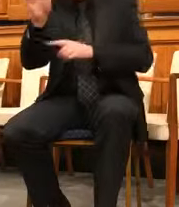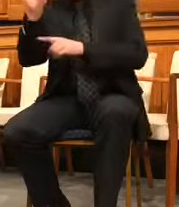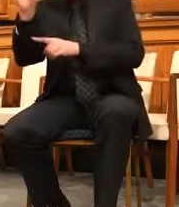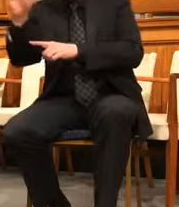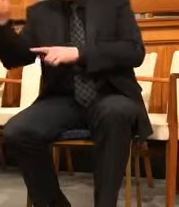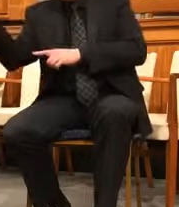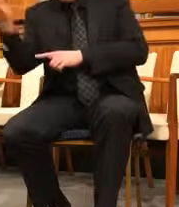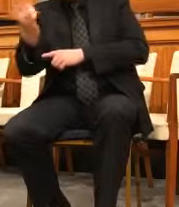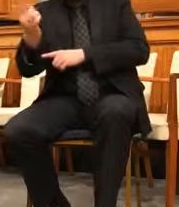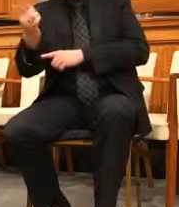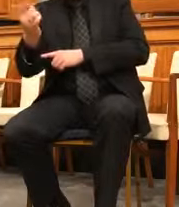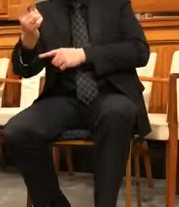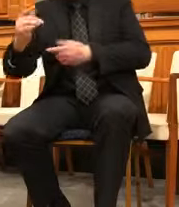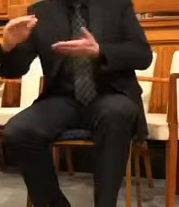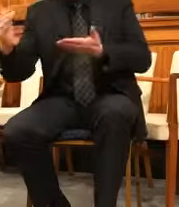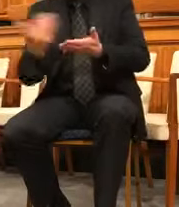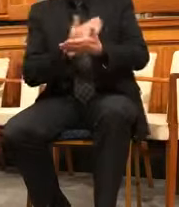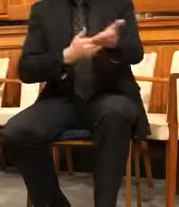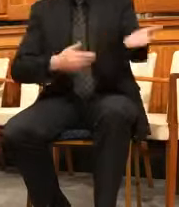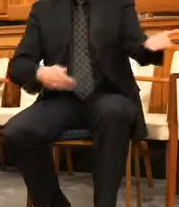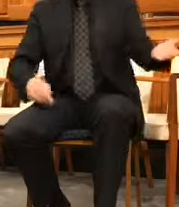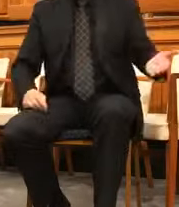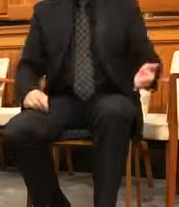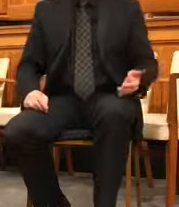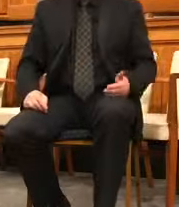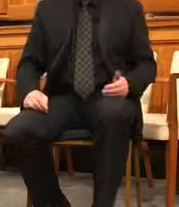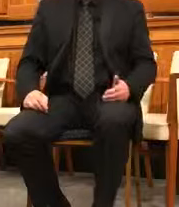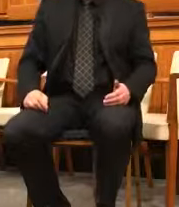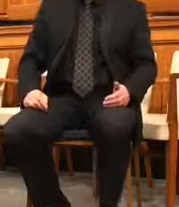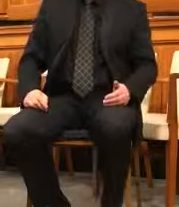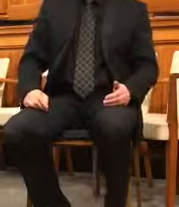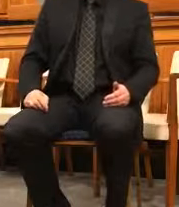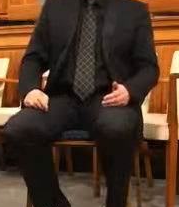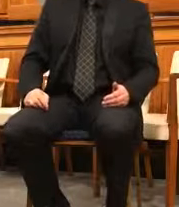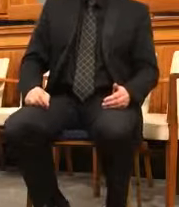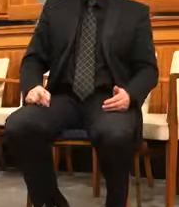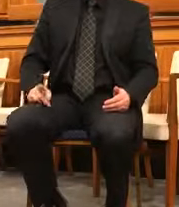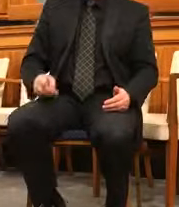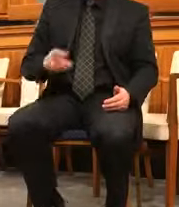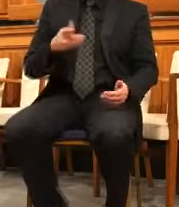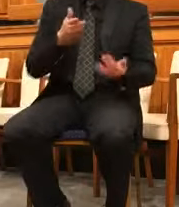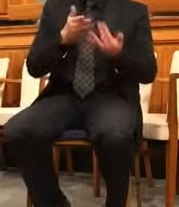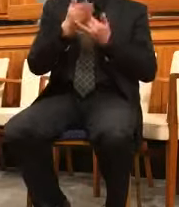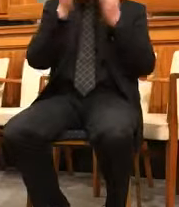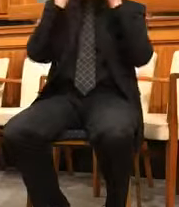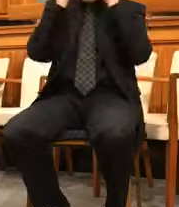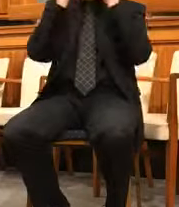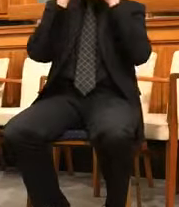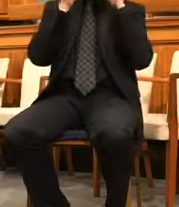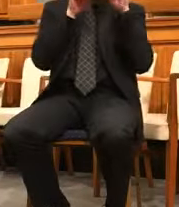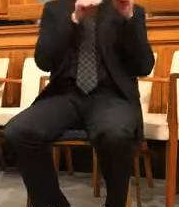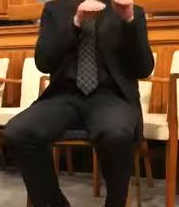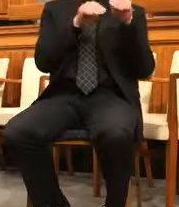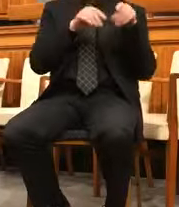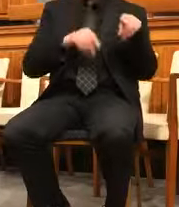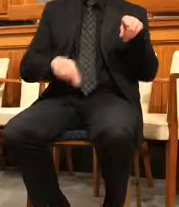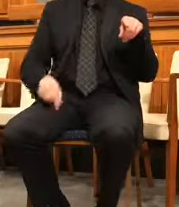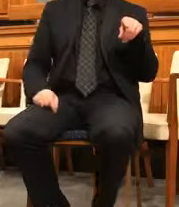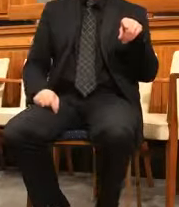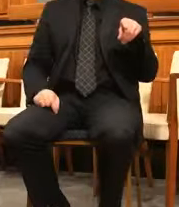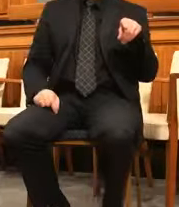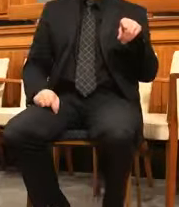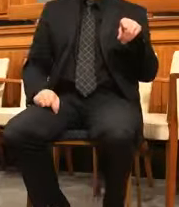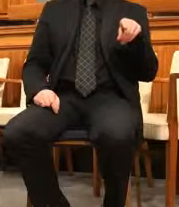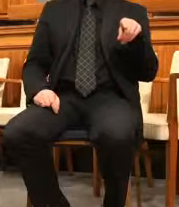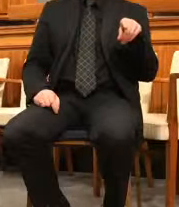was instructed. You think of those ancient times. They had a tabernacle, later a temple, and